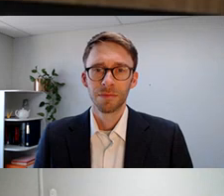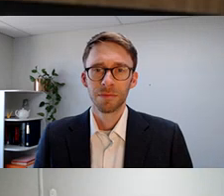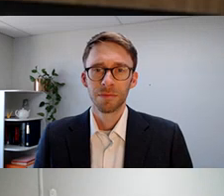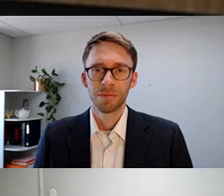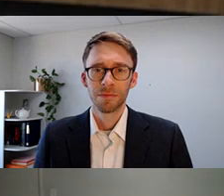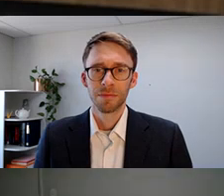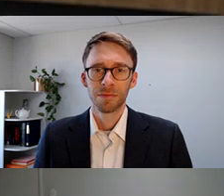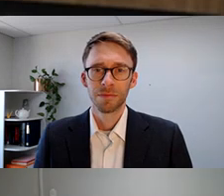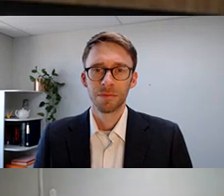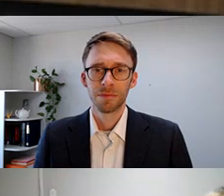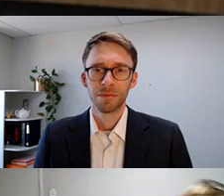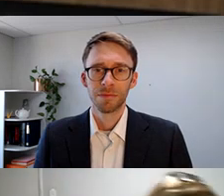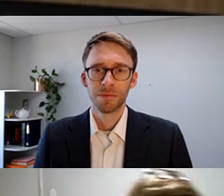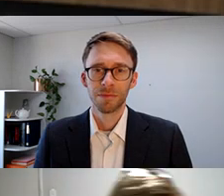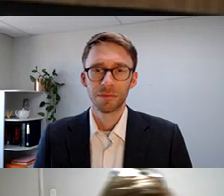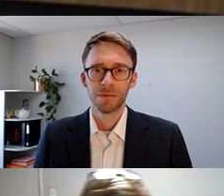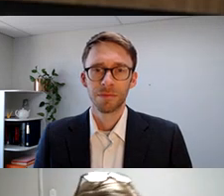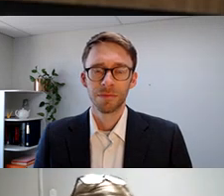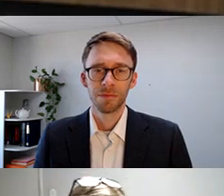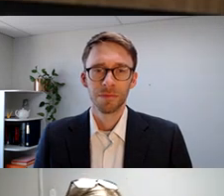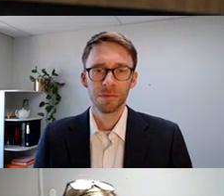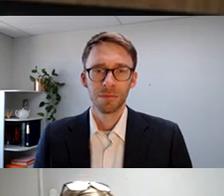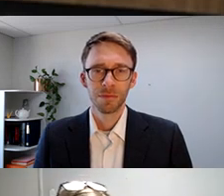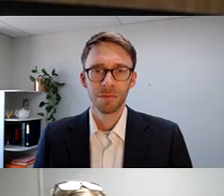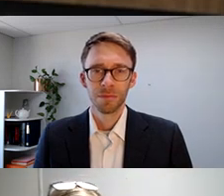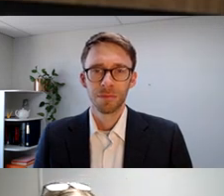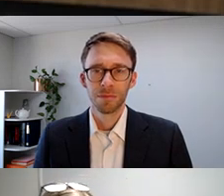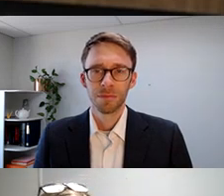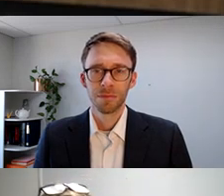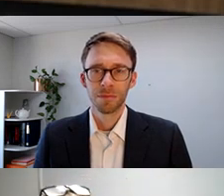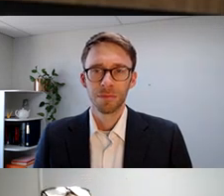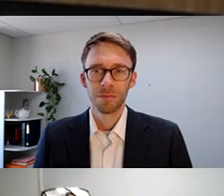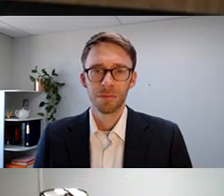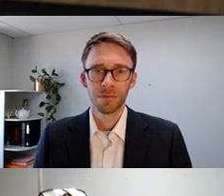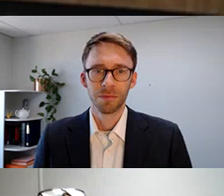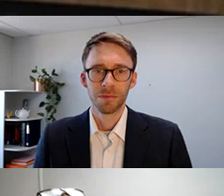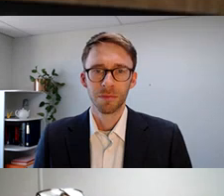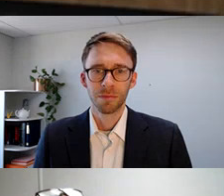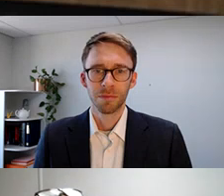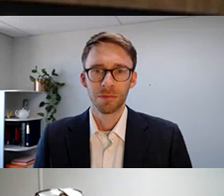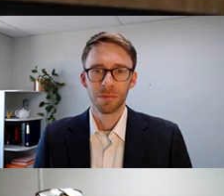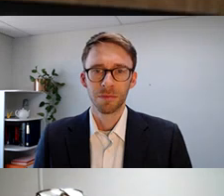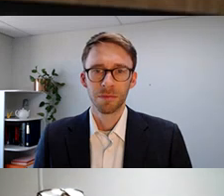to our community, and to learn more about improving the accessibility